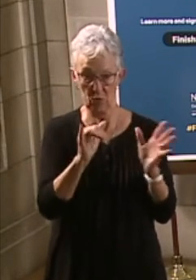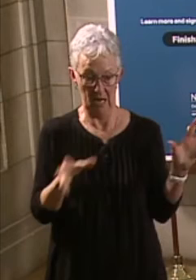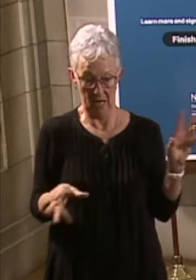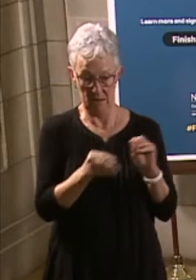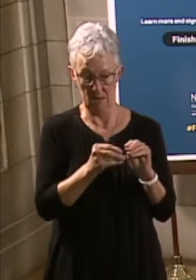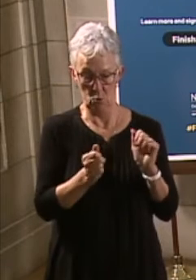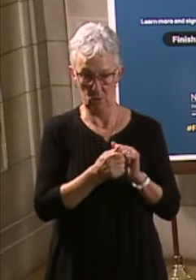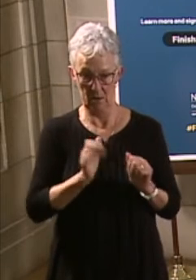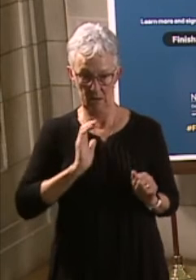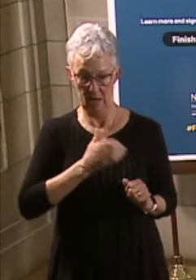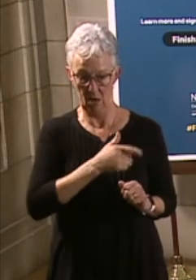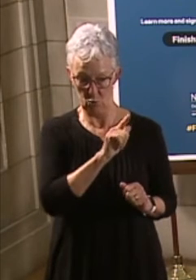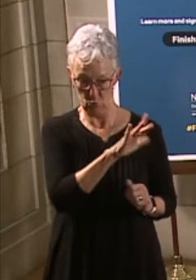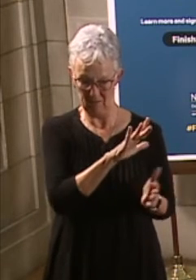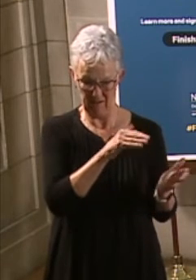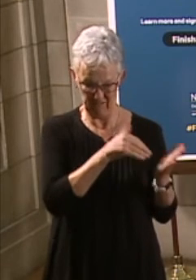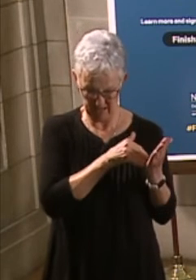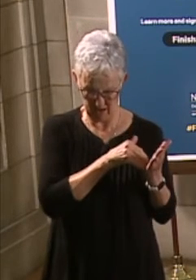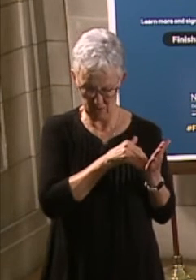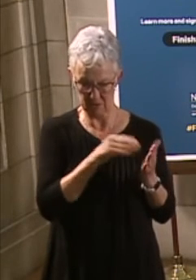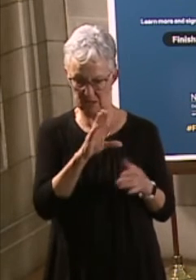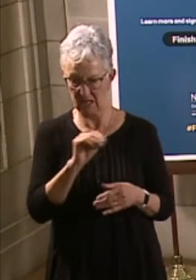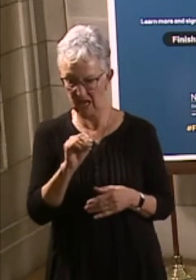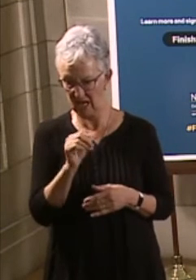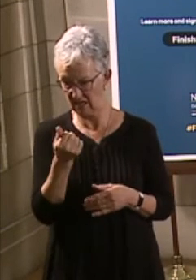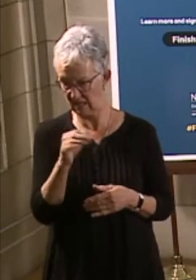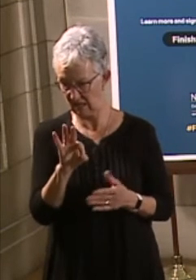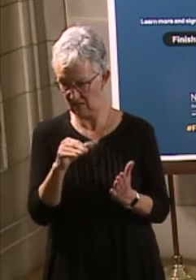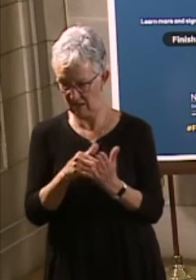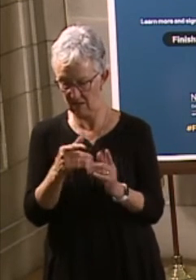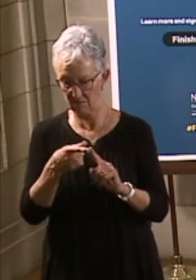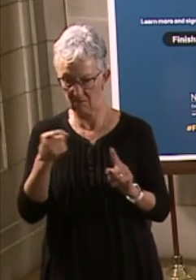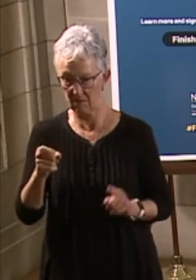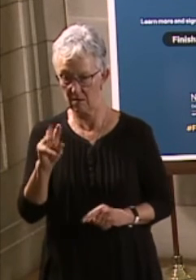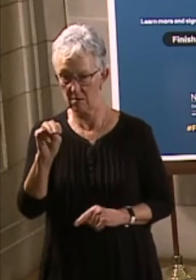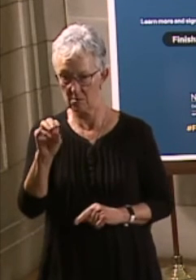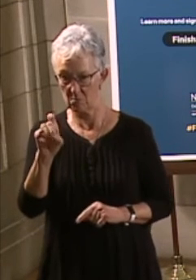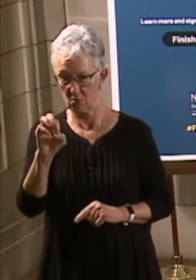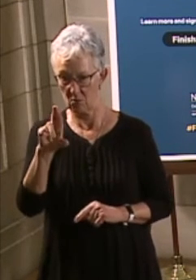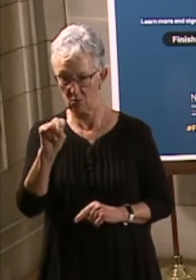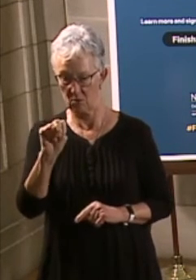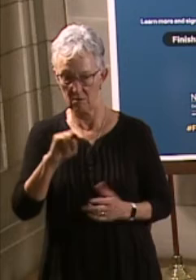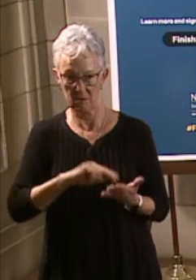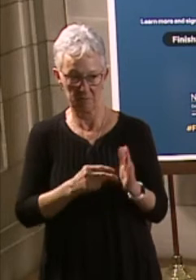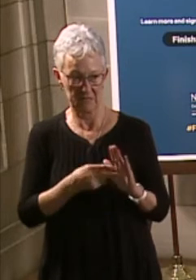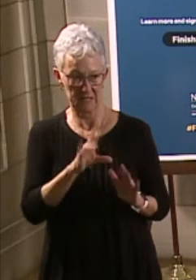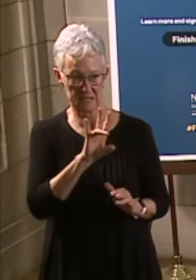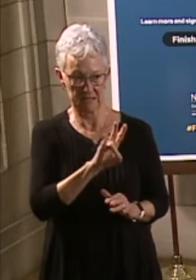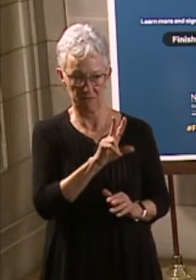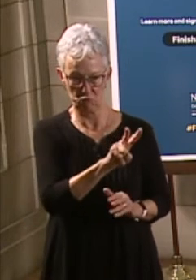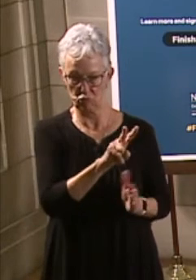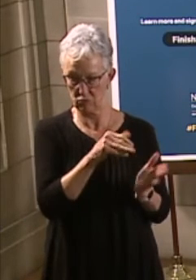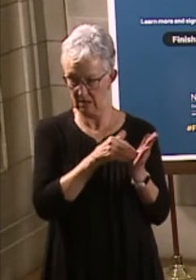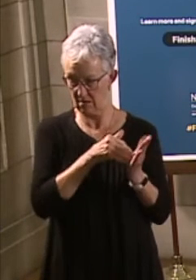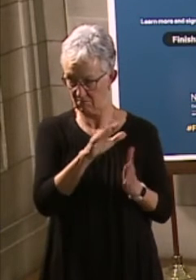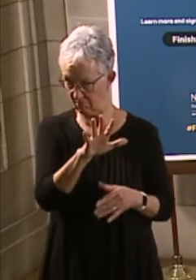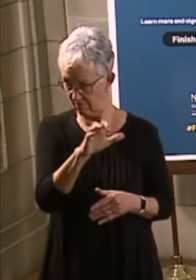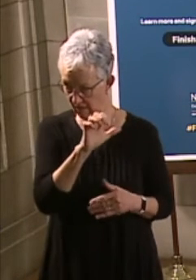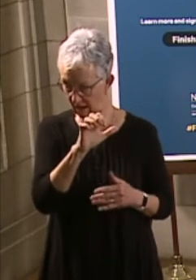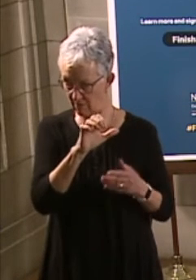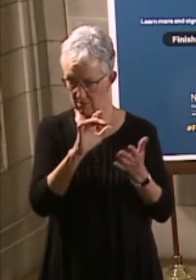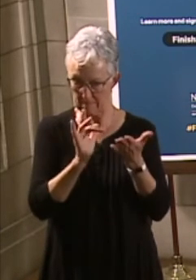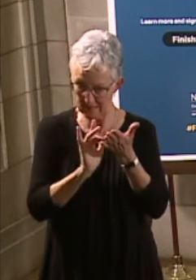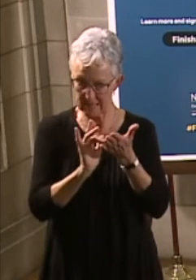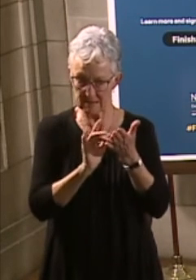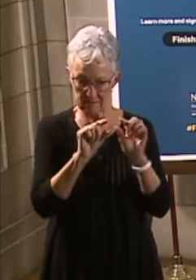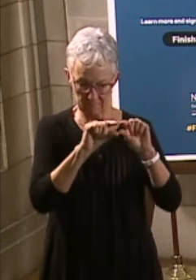25,740 Pfizer and the 19,200 Moderna, and you've got 72,500 doses that we will have here